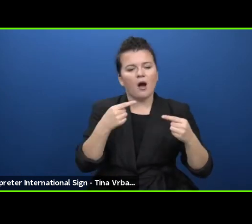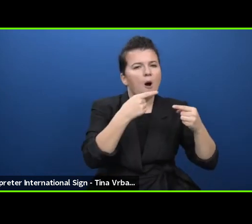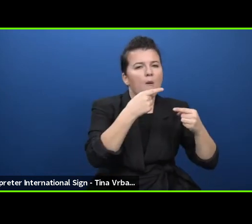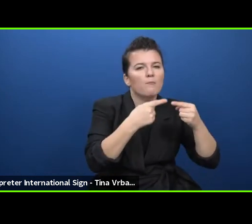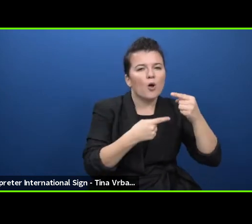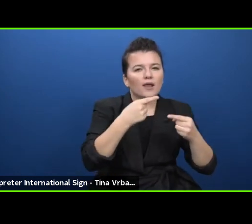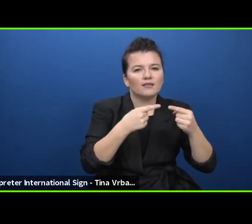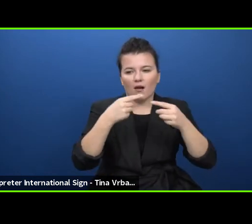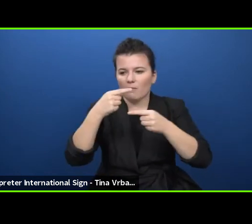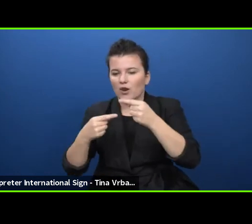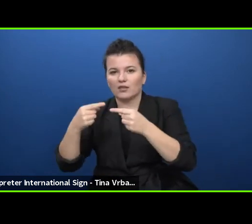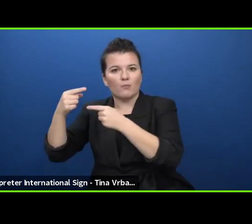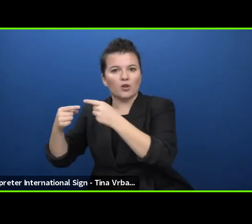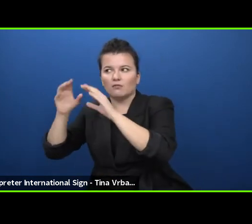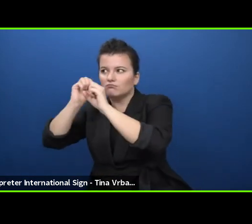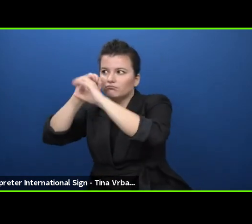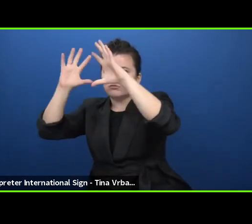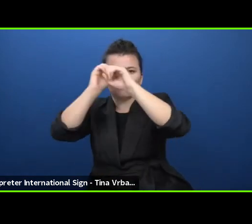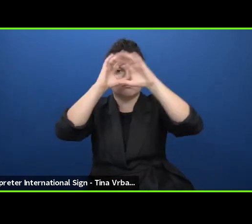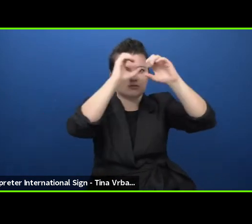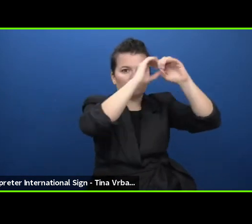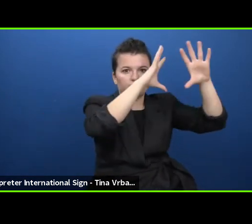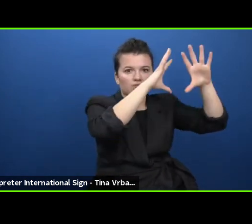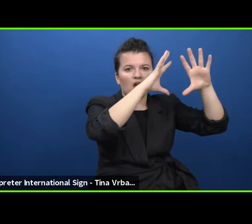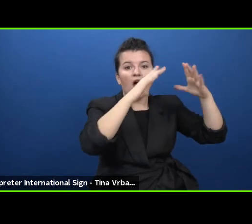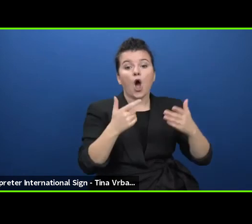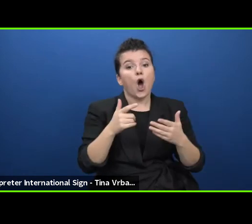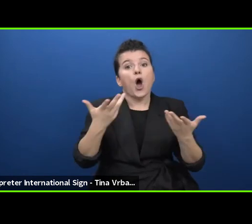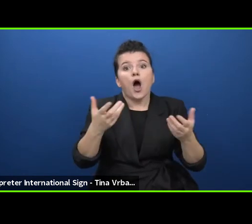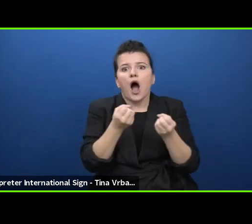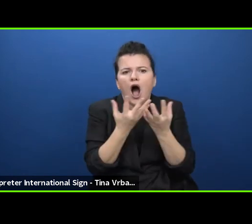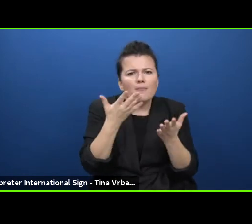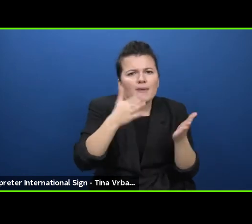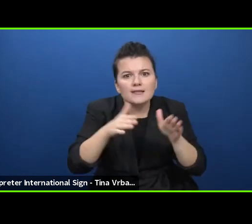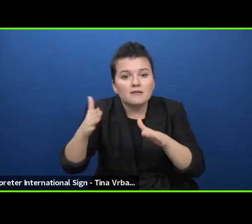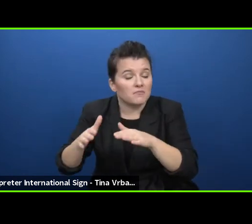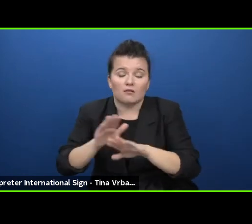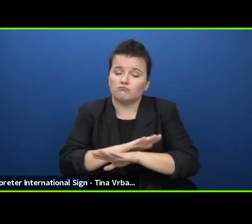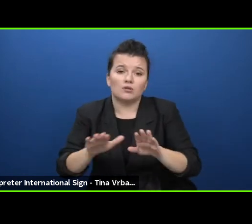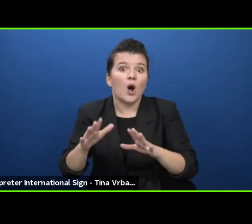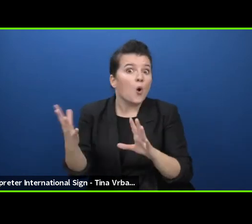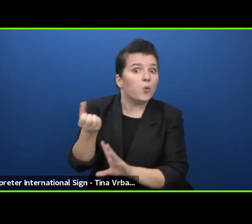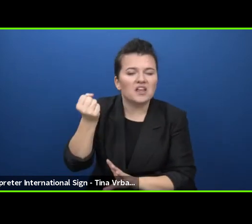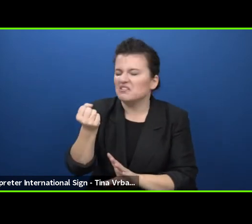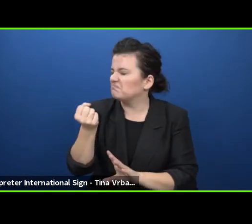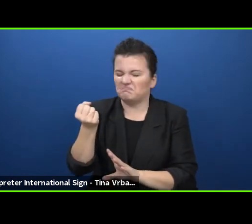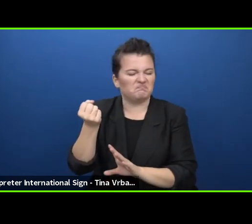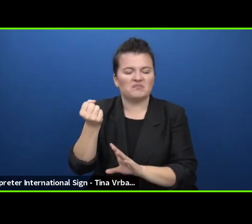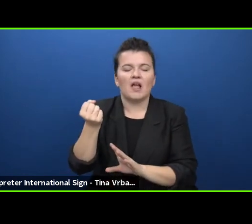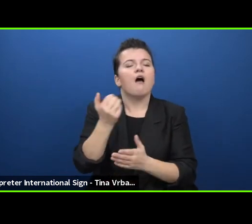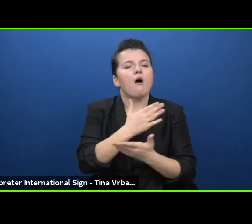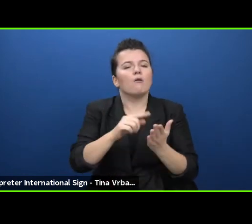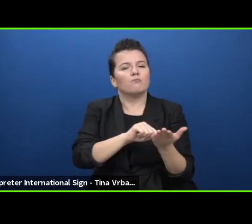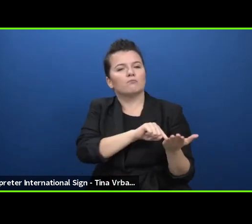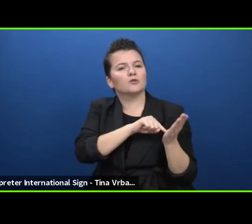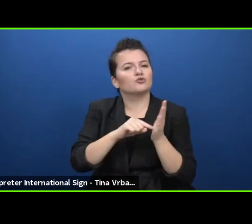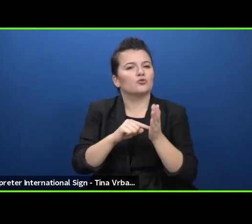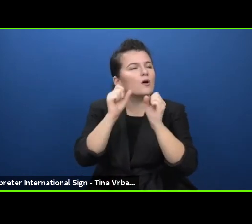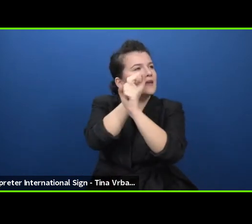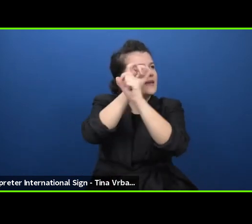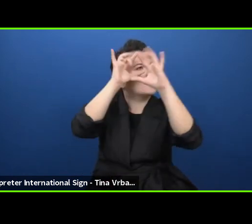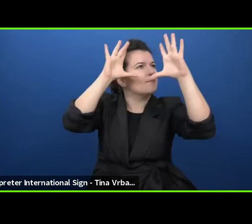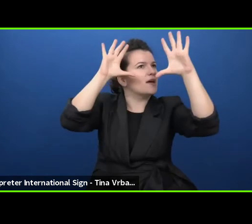One that counts no losses and expects no wins. An imagination, not an expertise. A